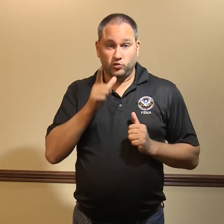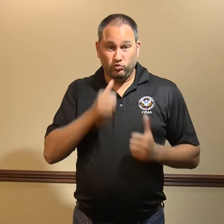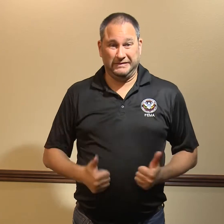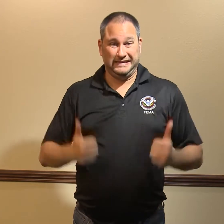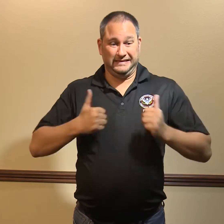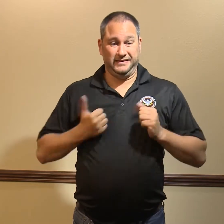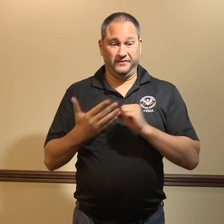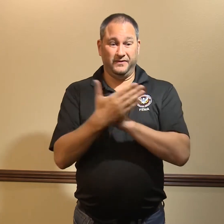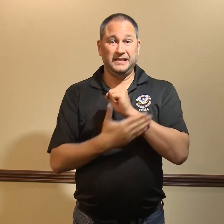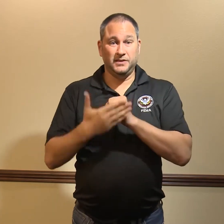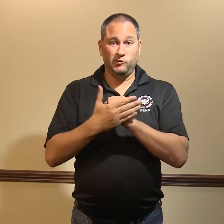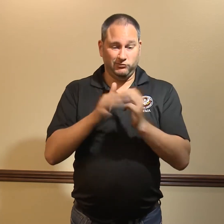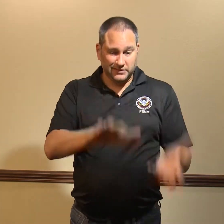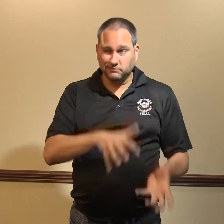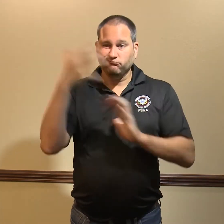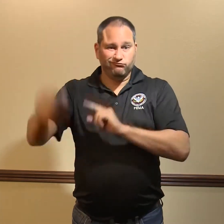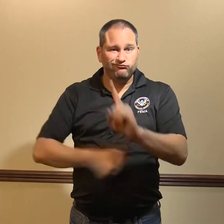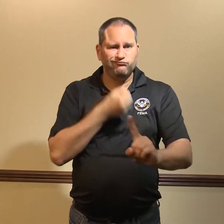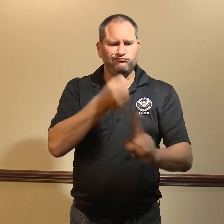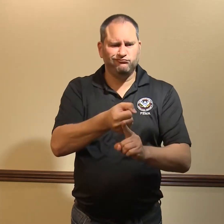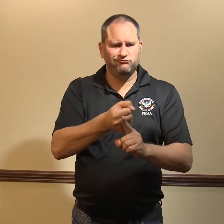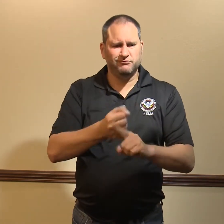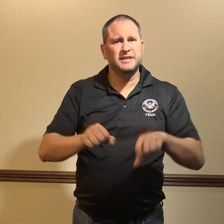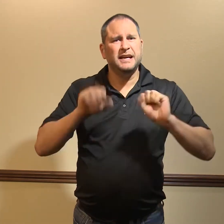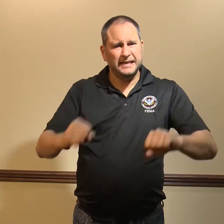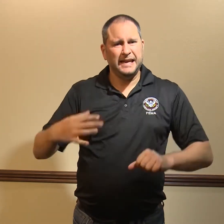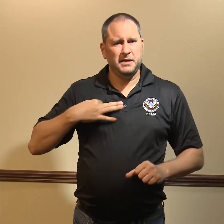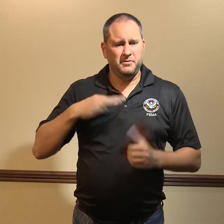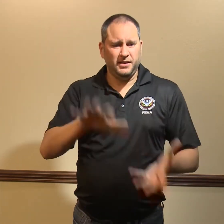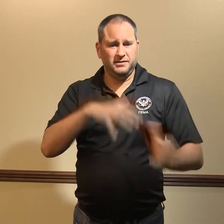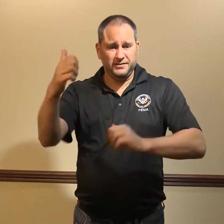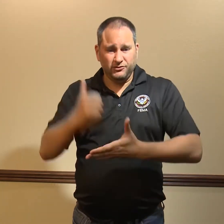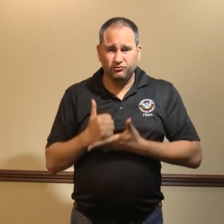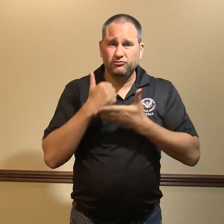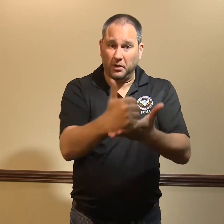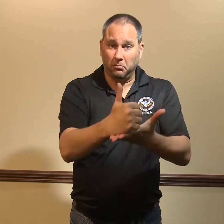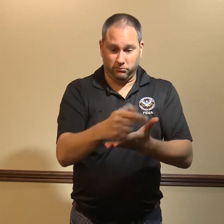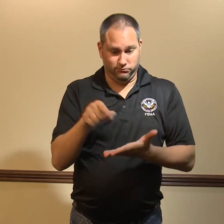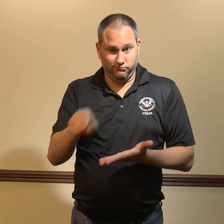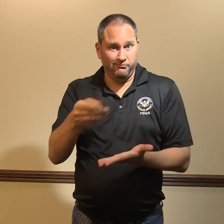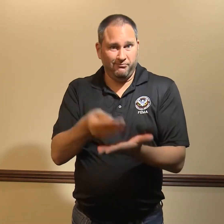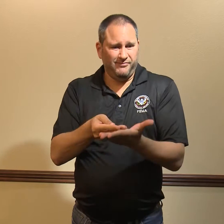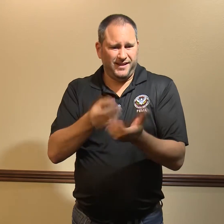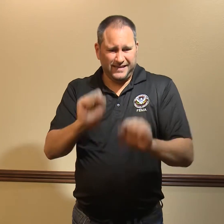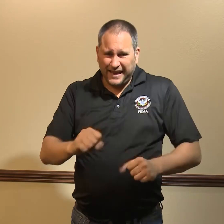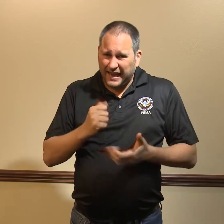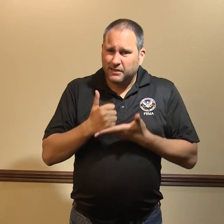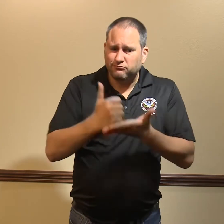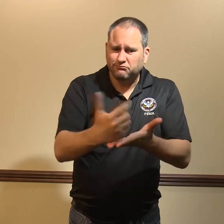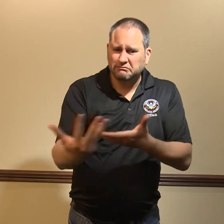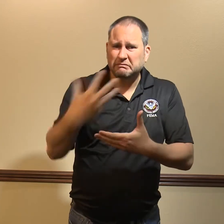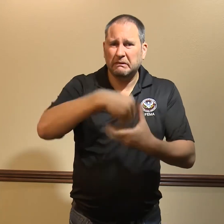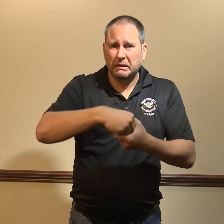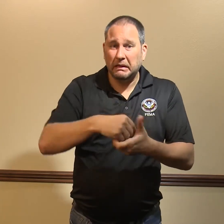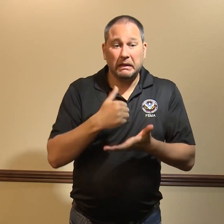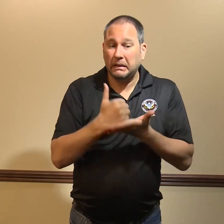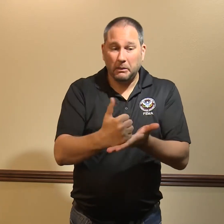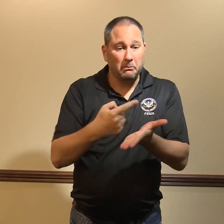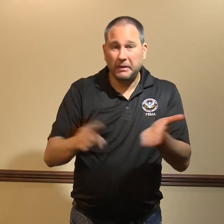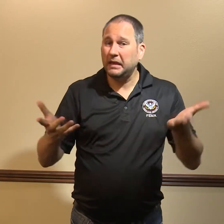Survivors in the counties affected by the disaster can apply for disaster assistance that may include money to help pay for temporary